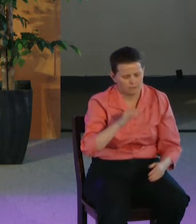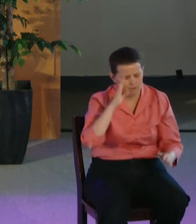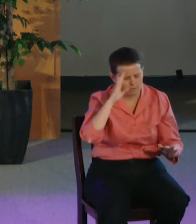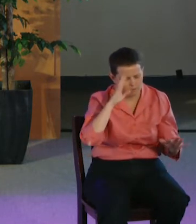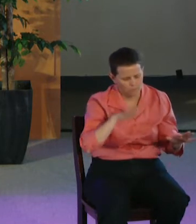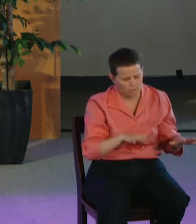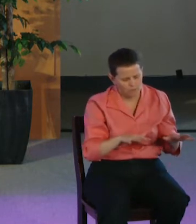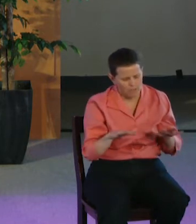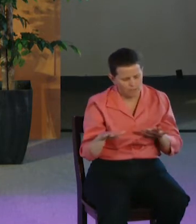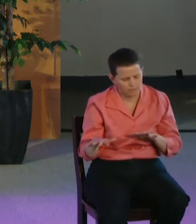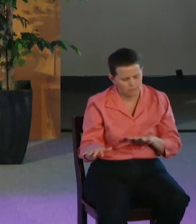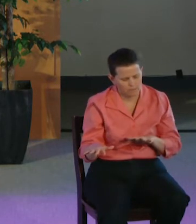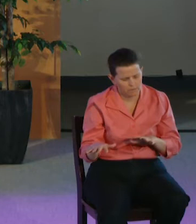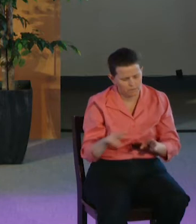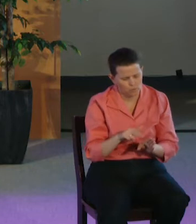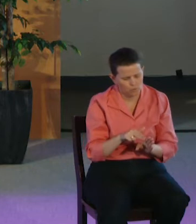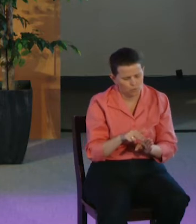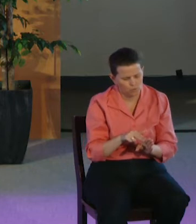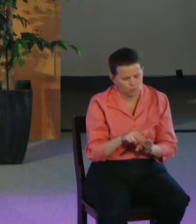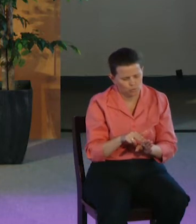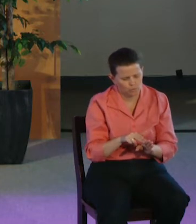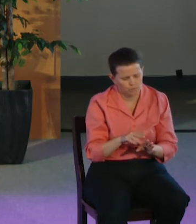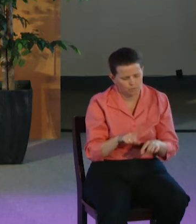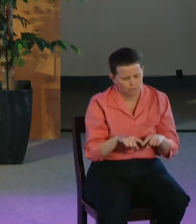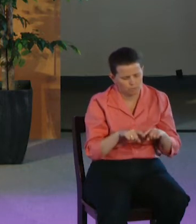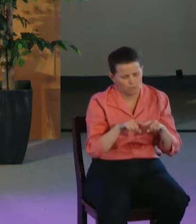into neutral. Just pause for a bit.